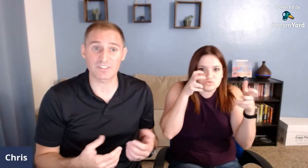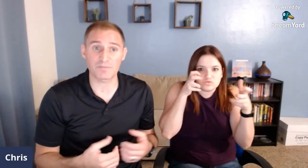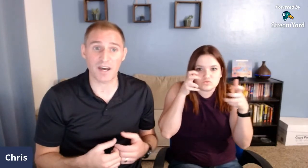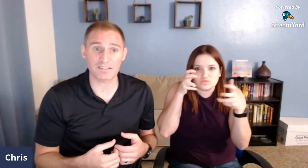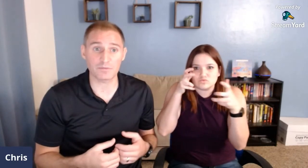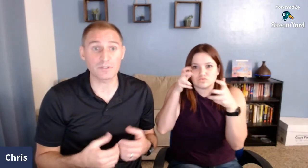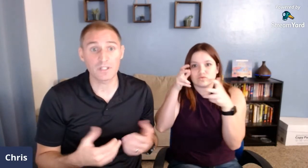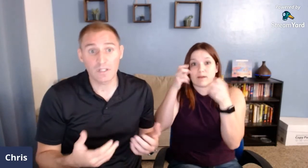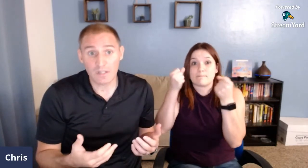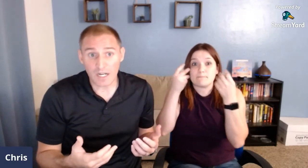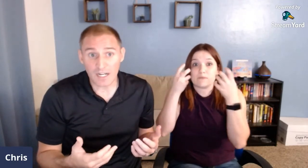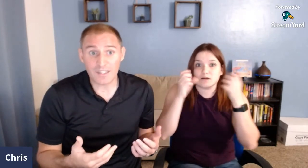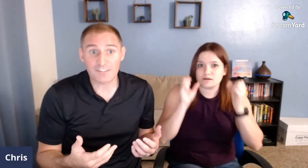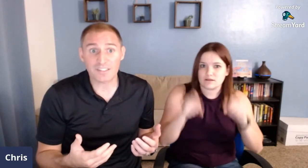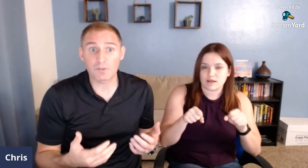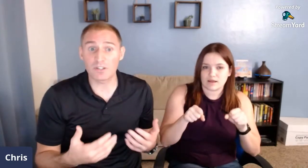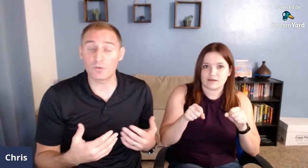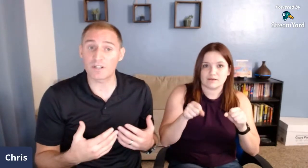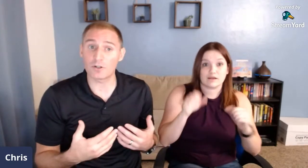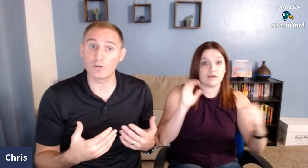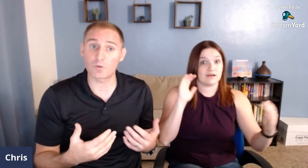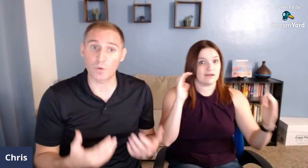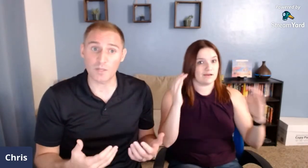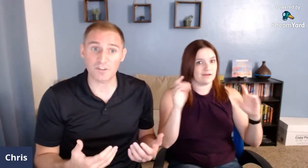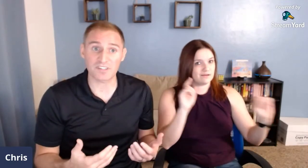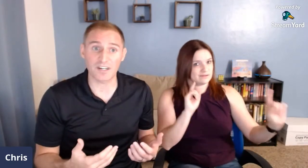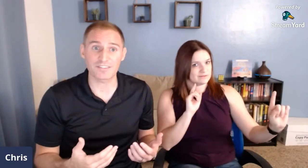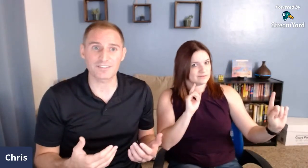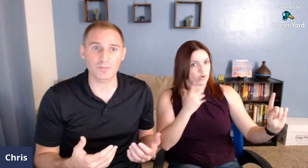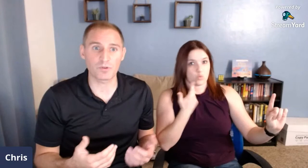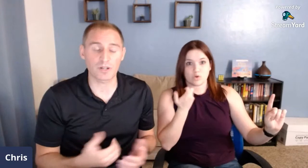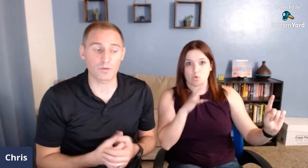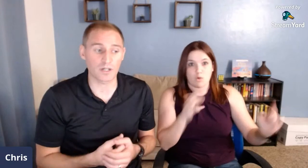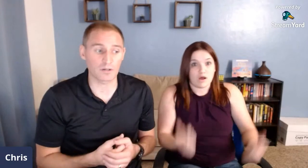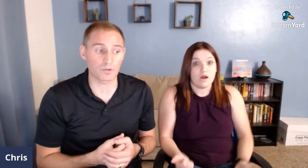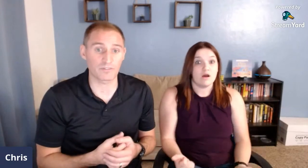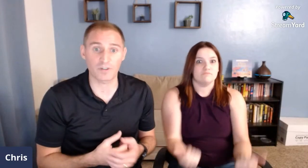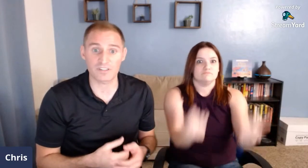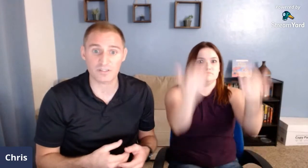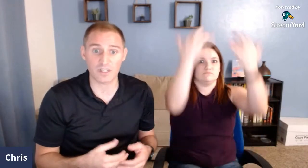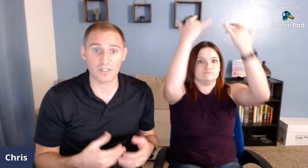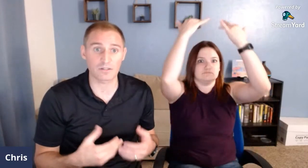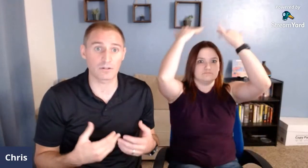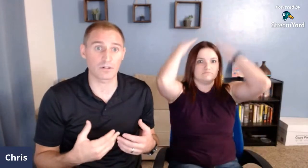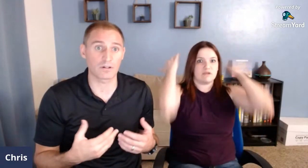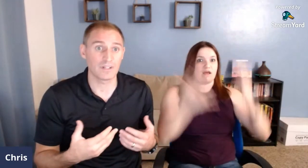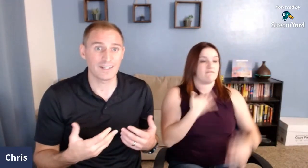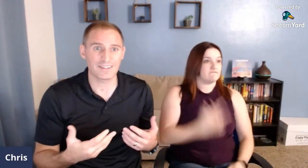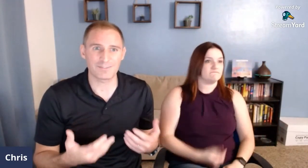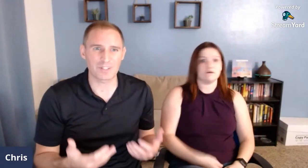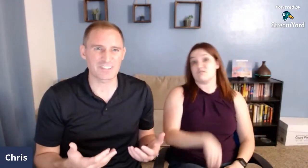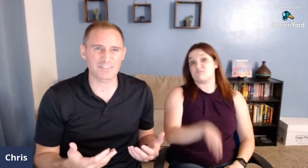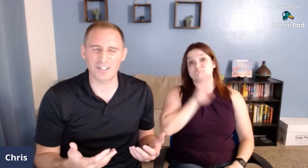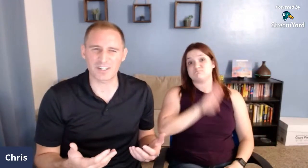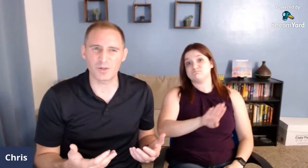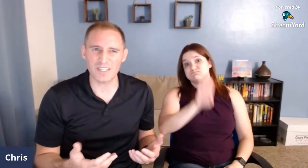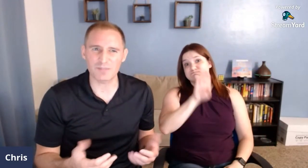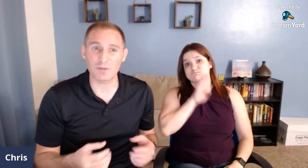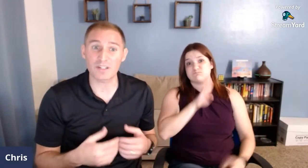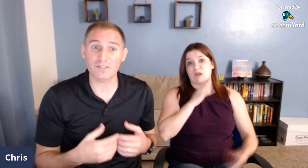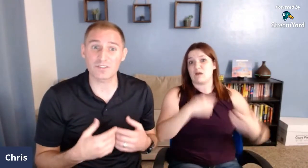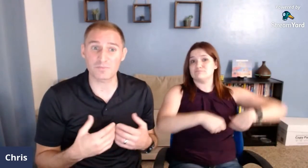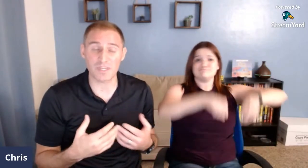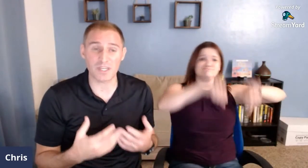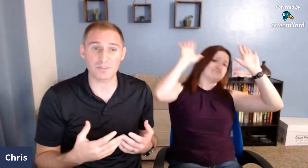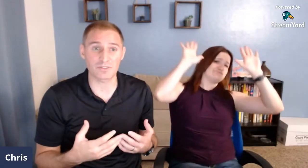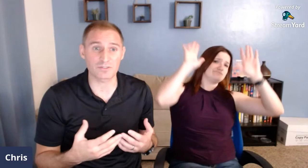the language as possible. On the other side, we don't want to overwhelm ourselves to the point where we're frustrated or we just want to quit.